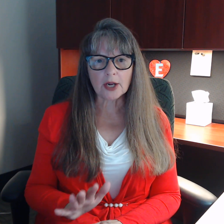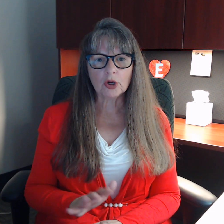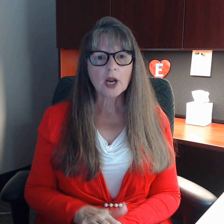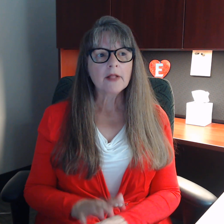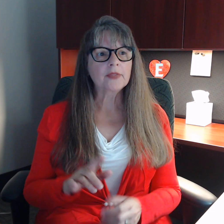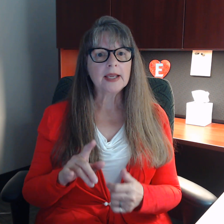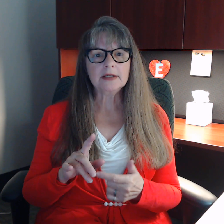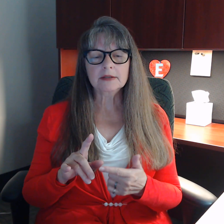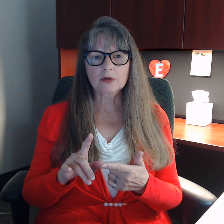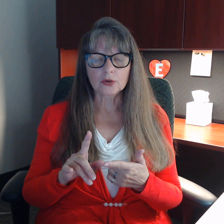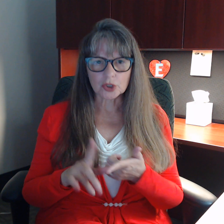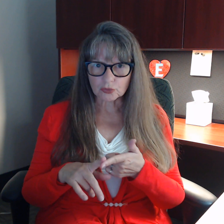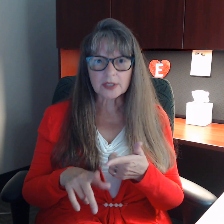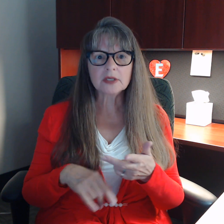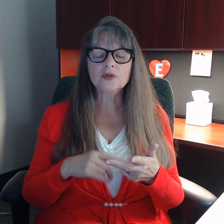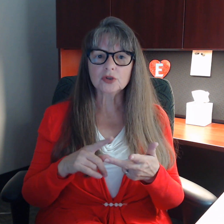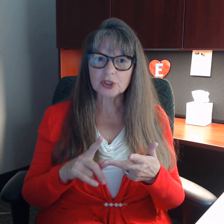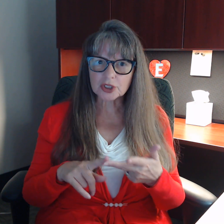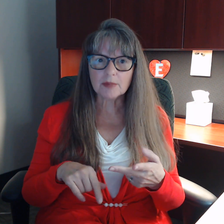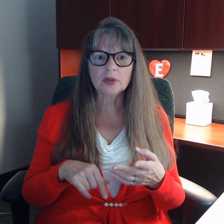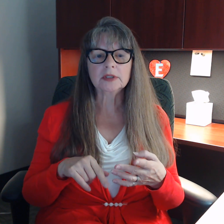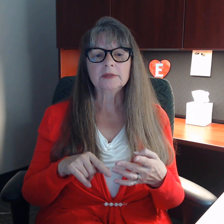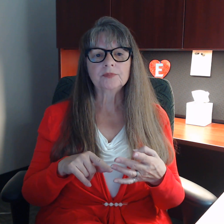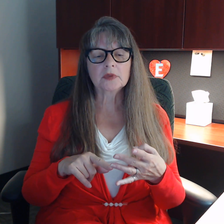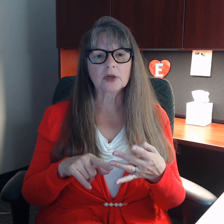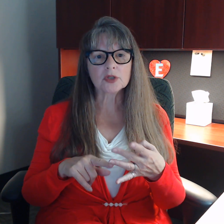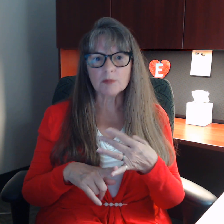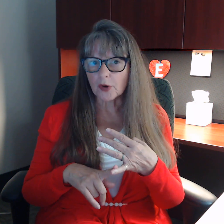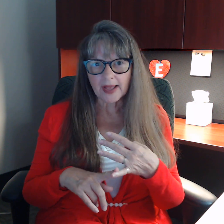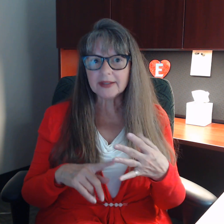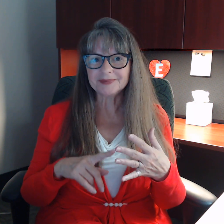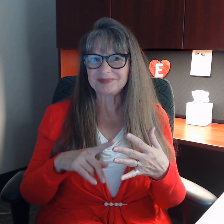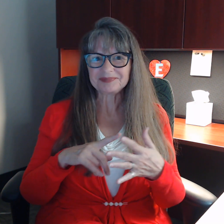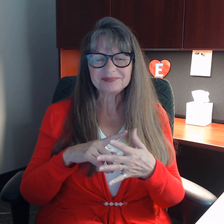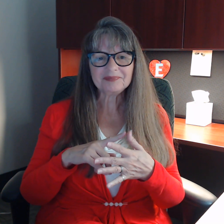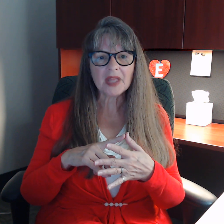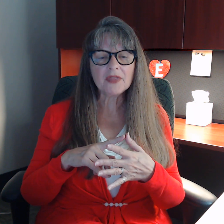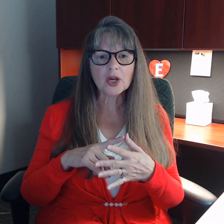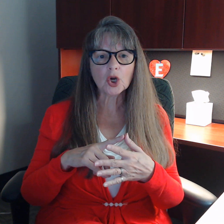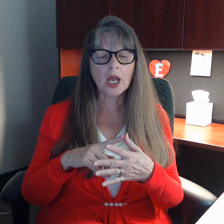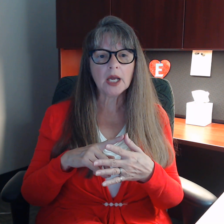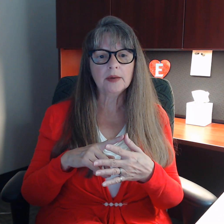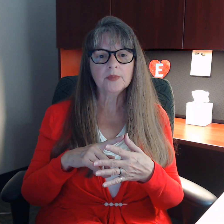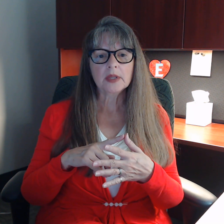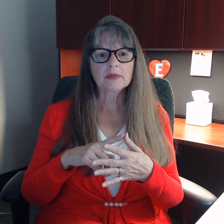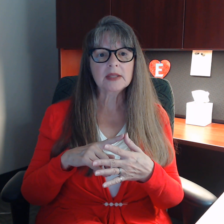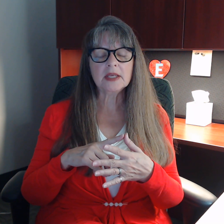terror. They are destructive. They're stubborn. They're smart aleck. They're they think they